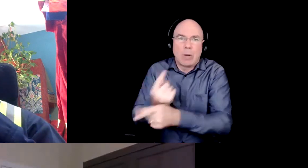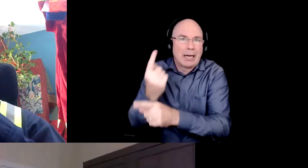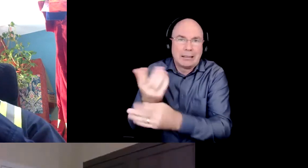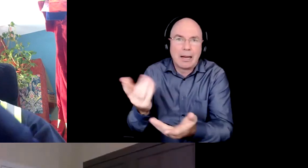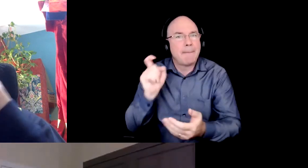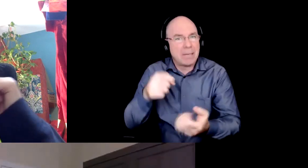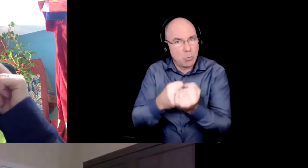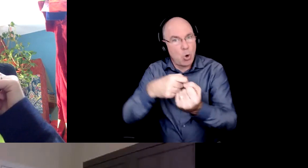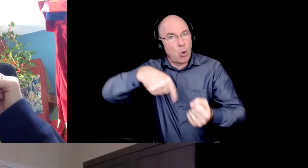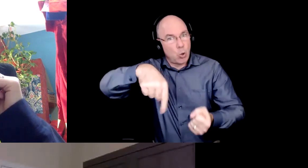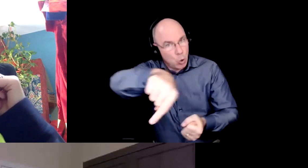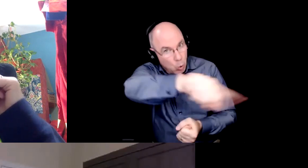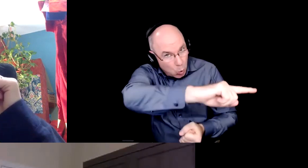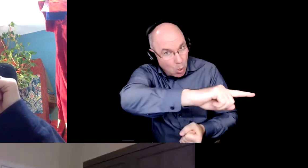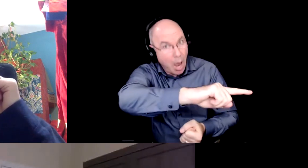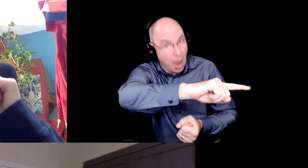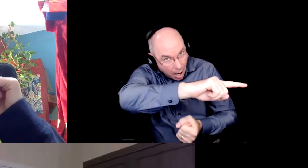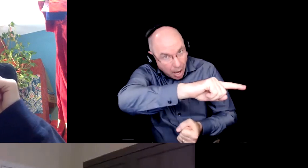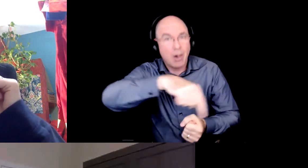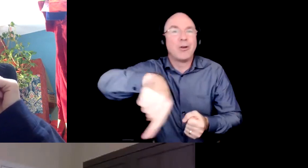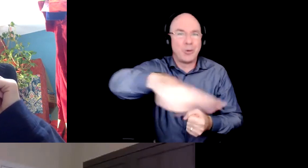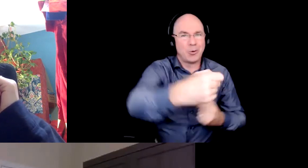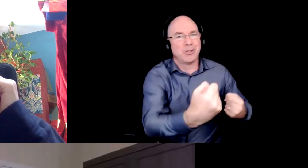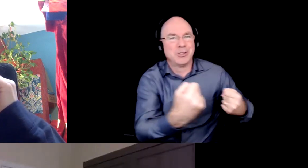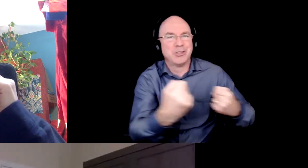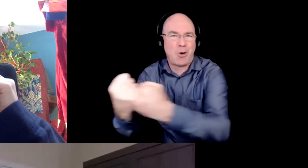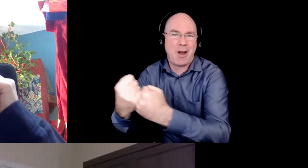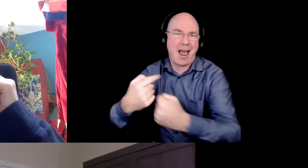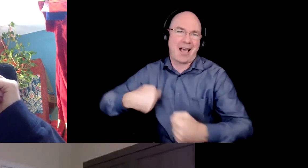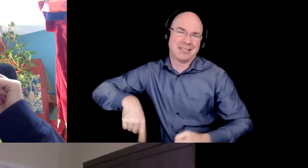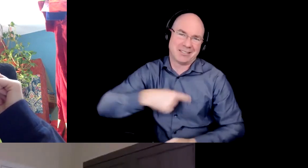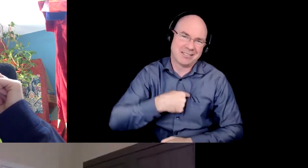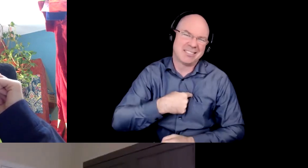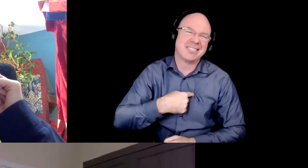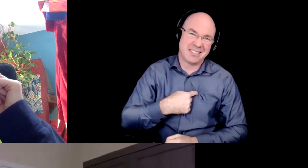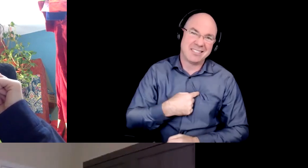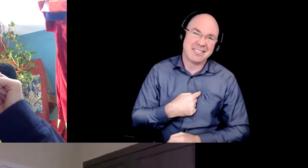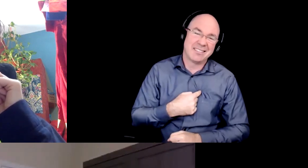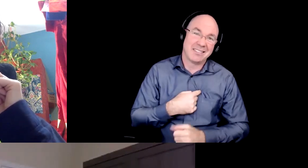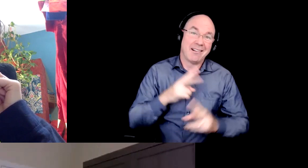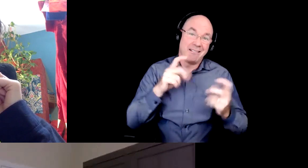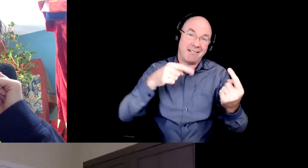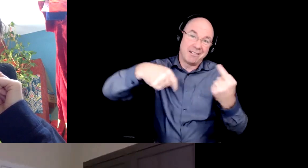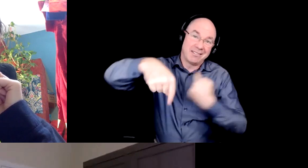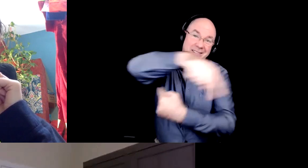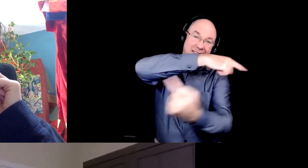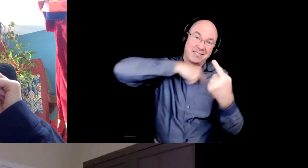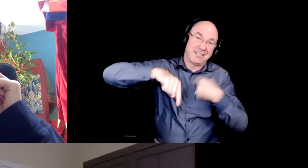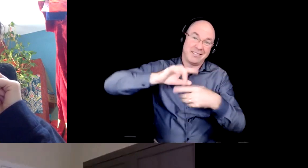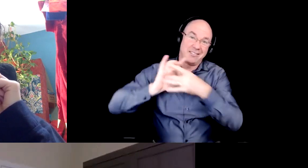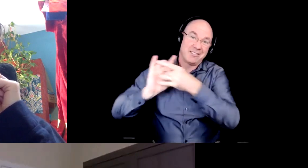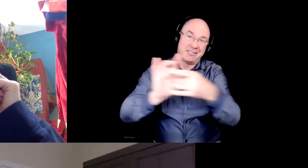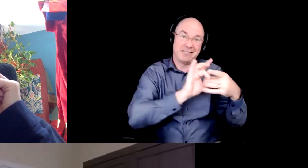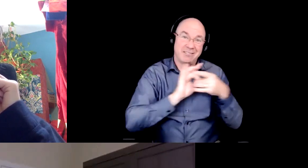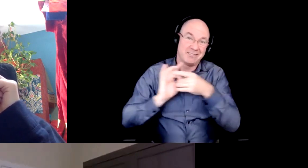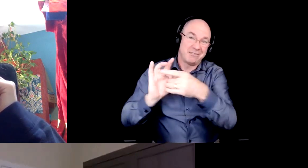support you to make sure that you're able to support us. So really, it's a bit of a circular thing